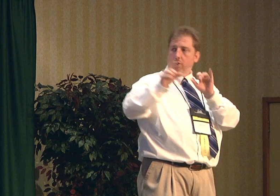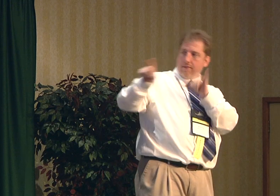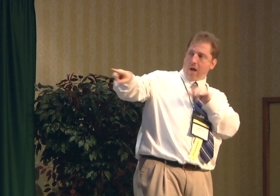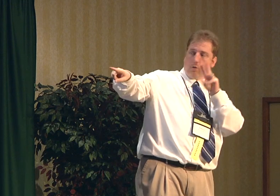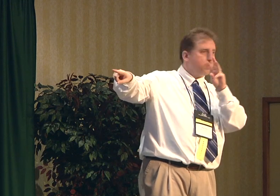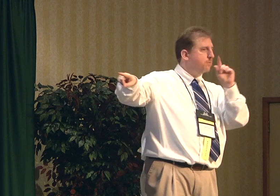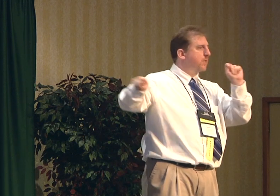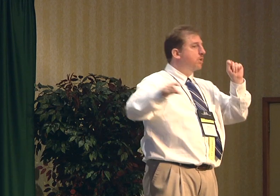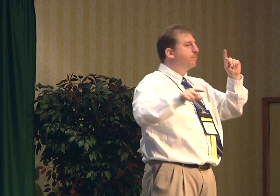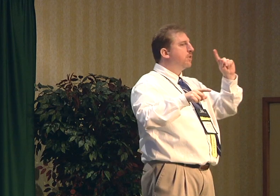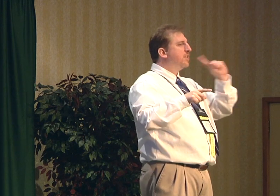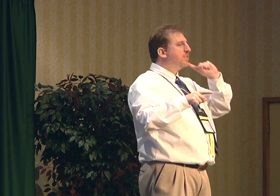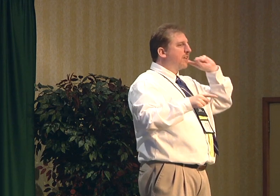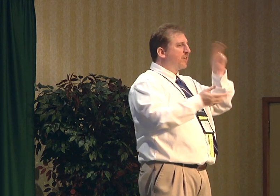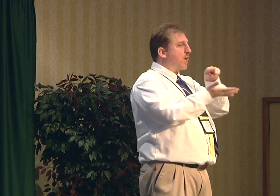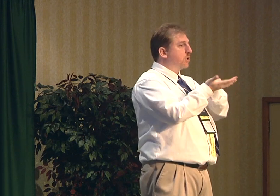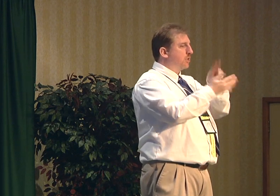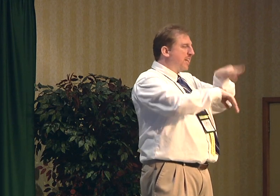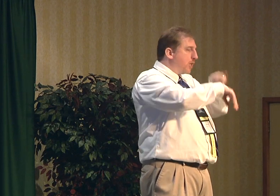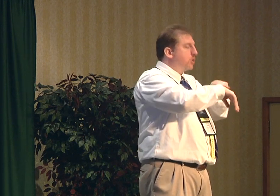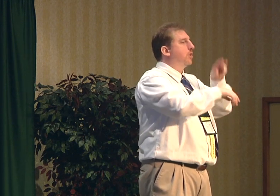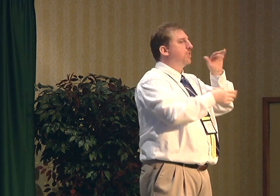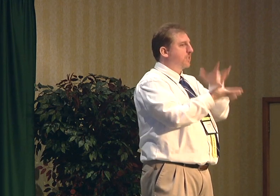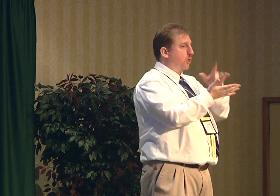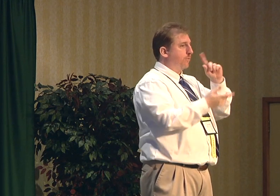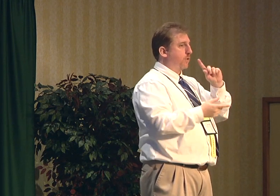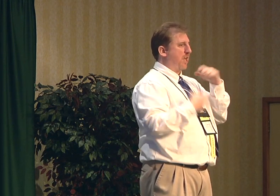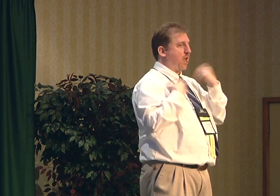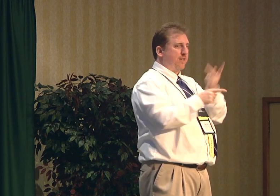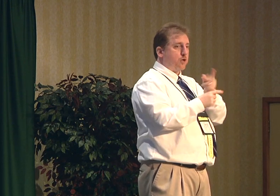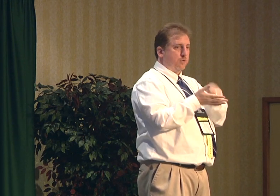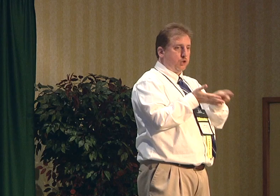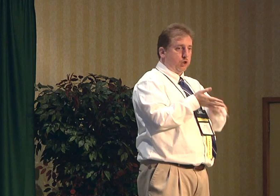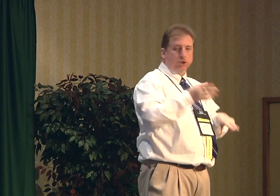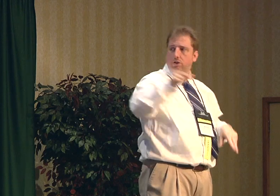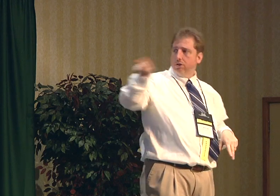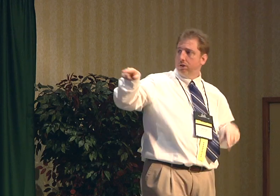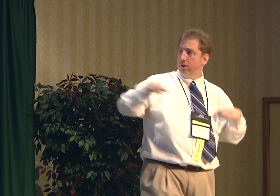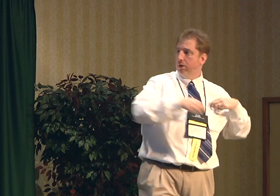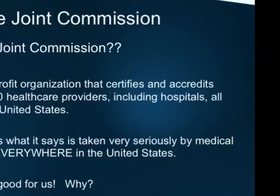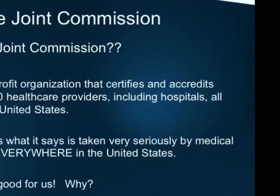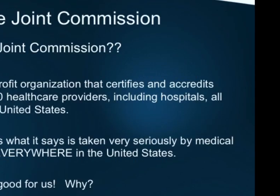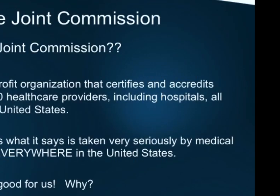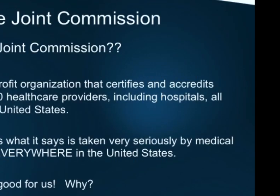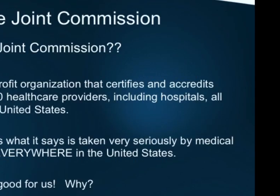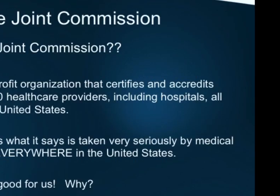Another site that you can go to is up here on the slide. You are